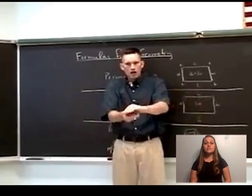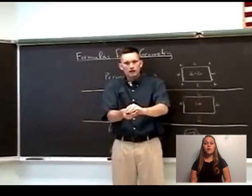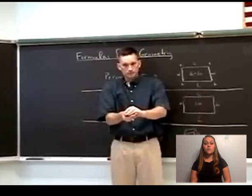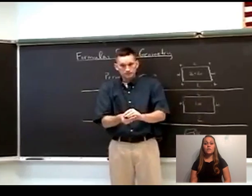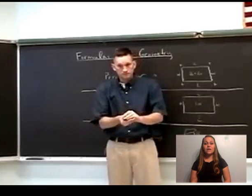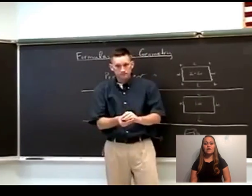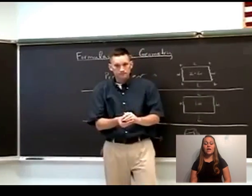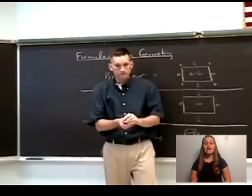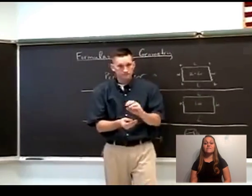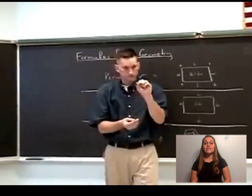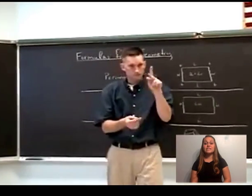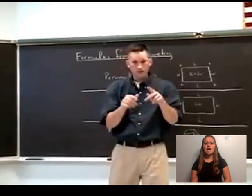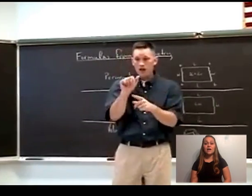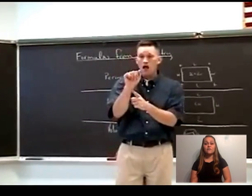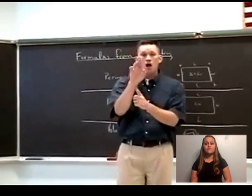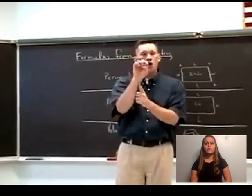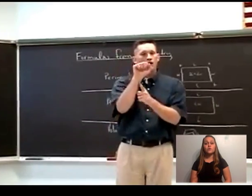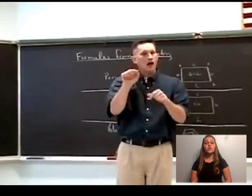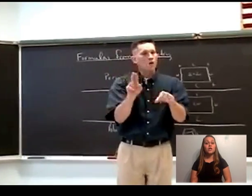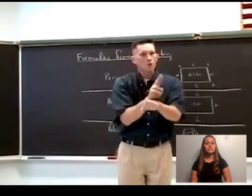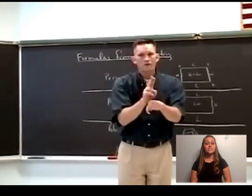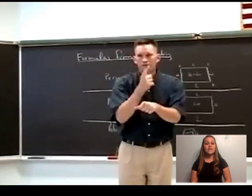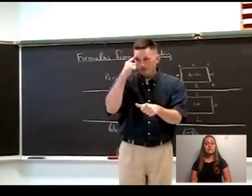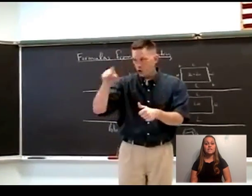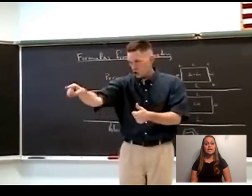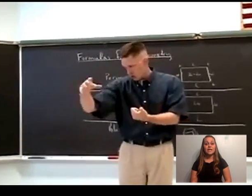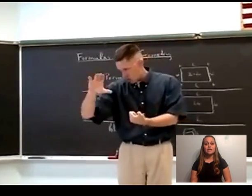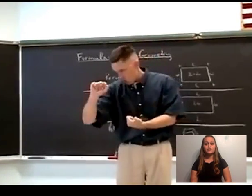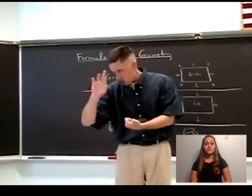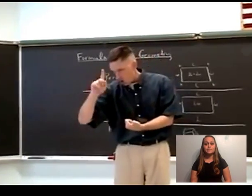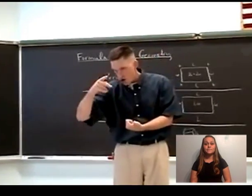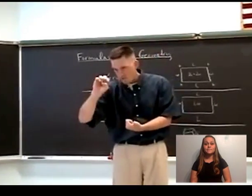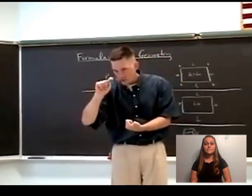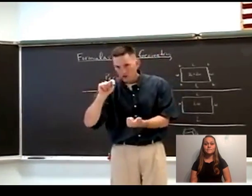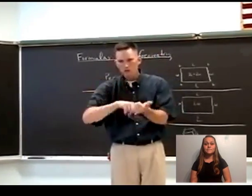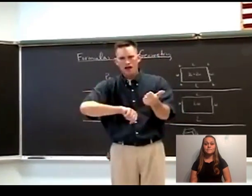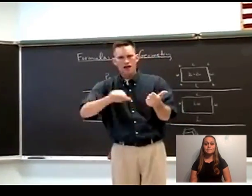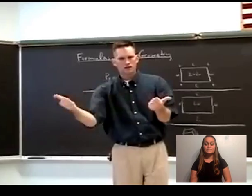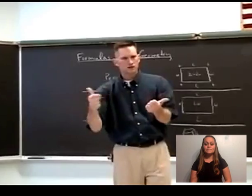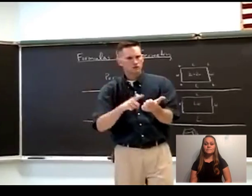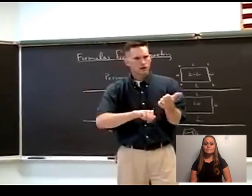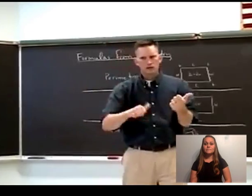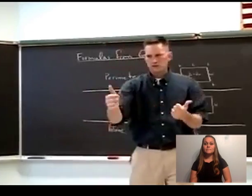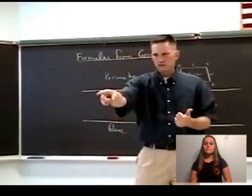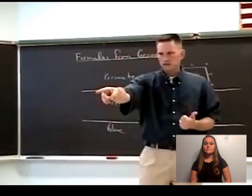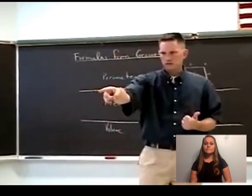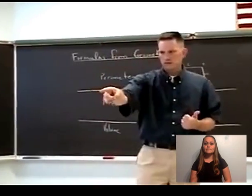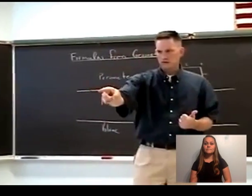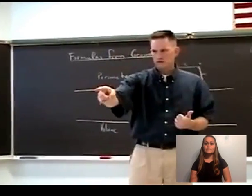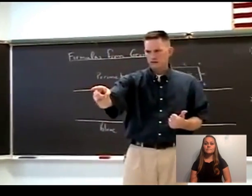It's the total area of the entire floor, not just the outside edge.